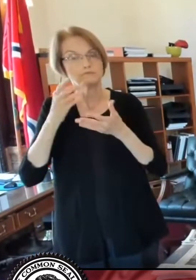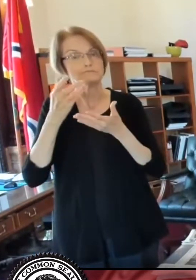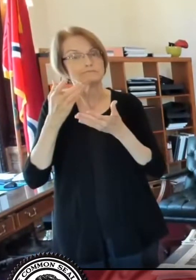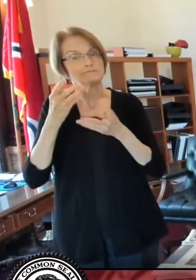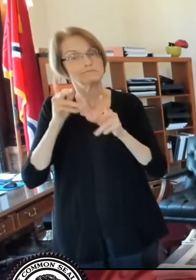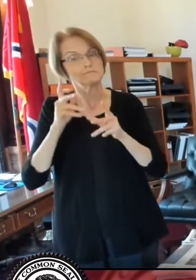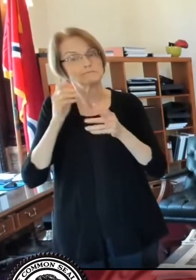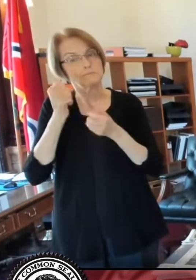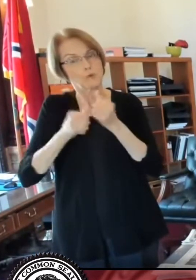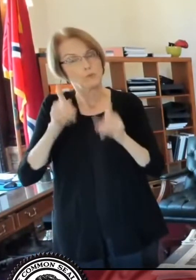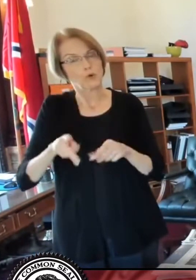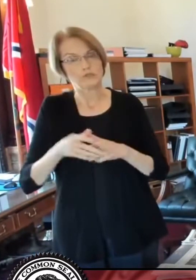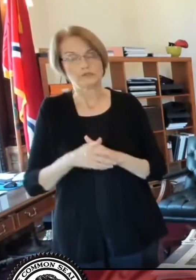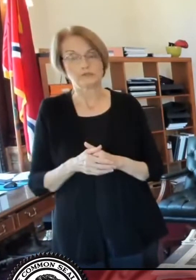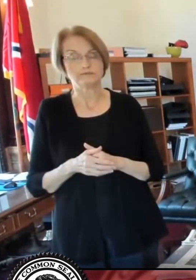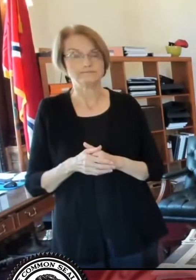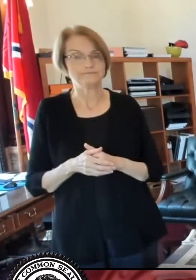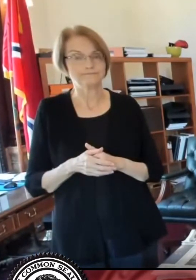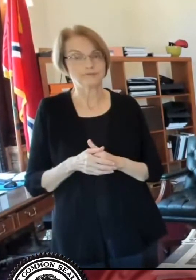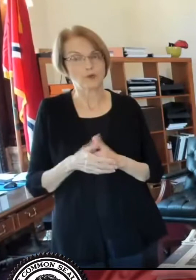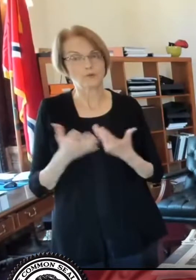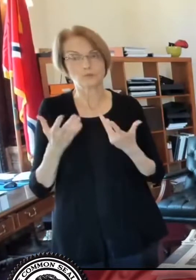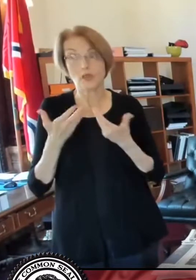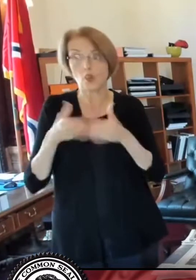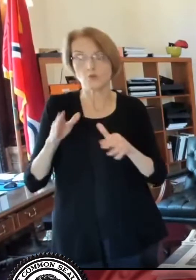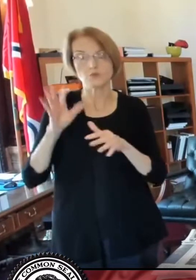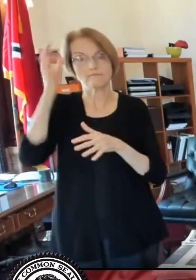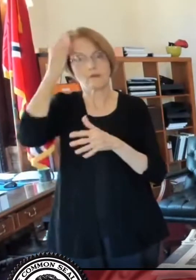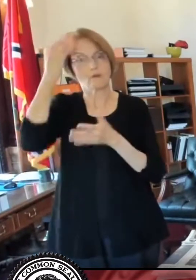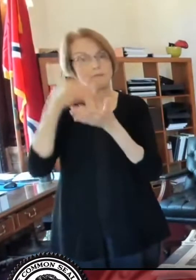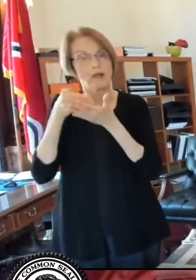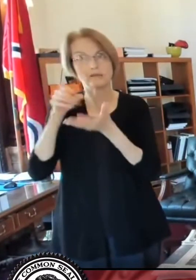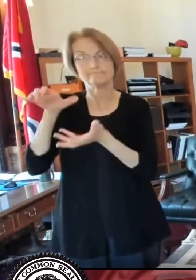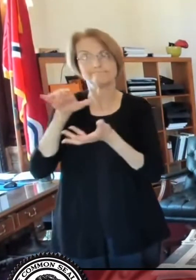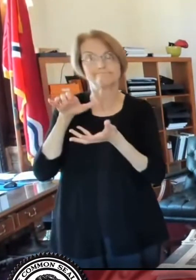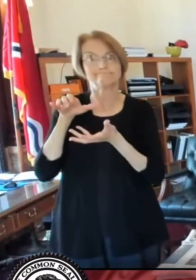counted. And then the last item,